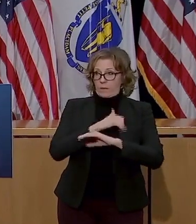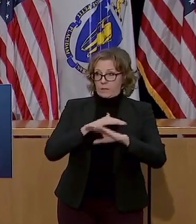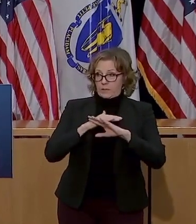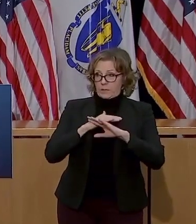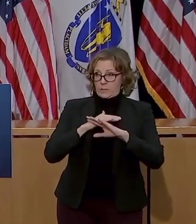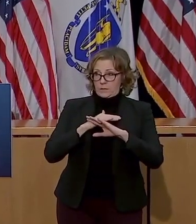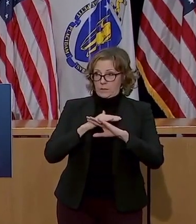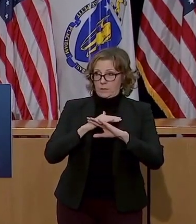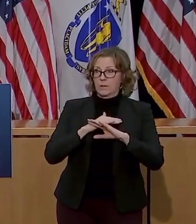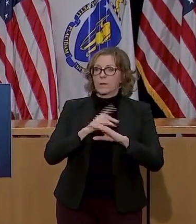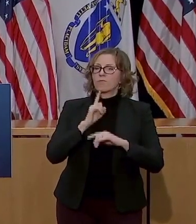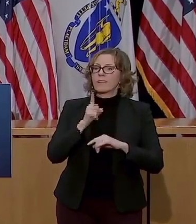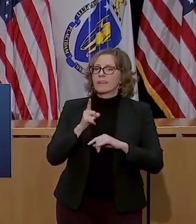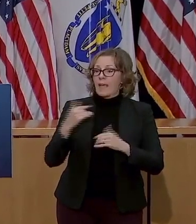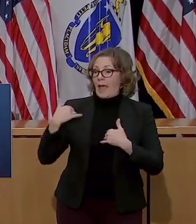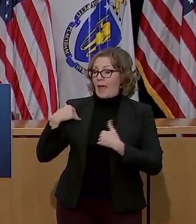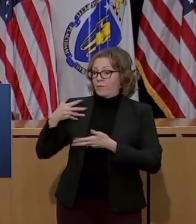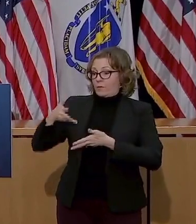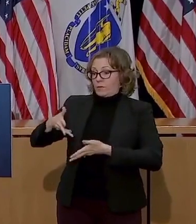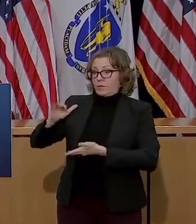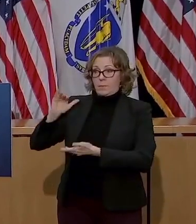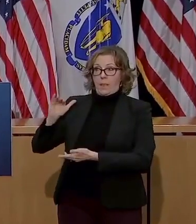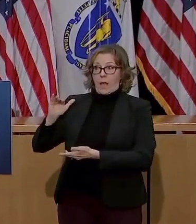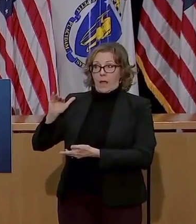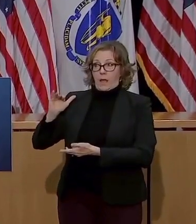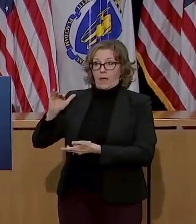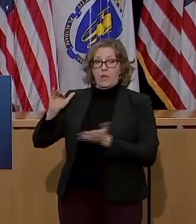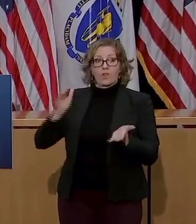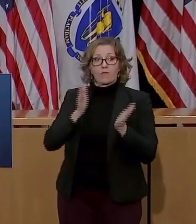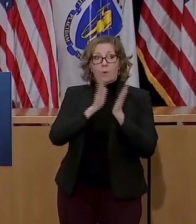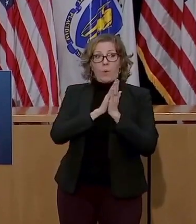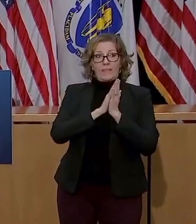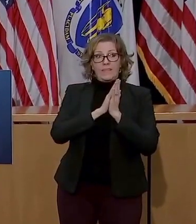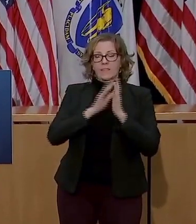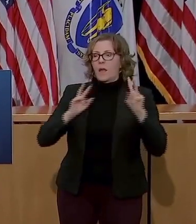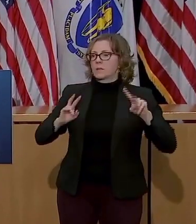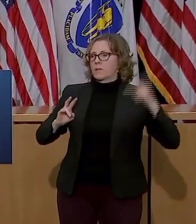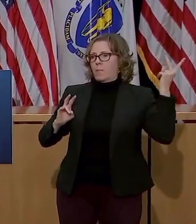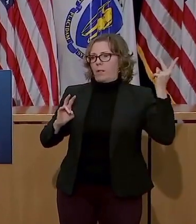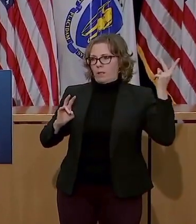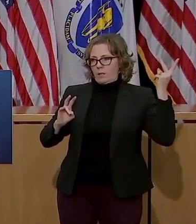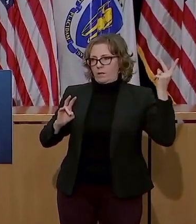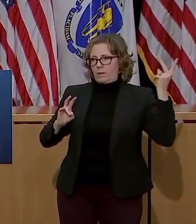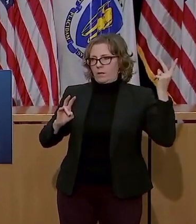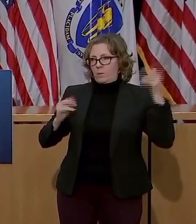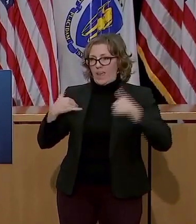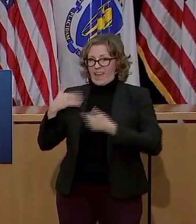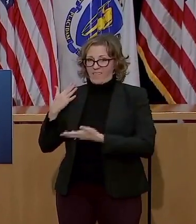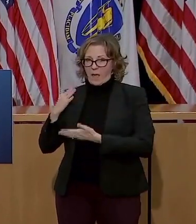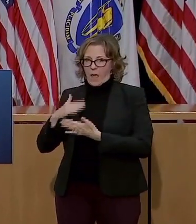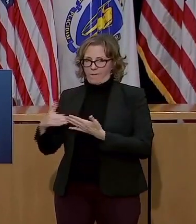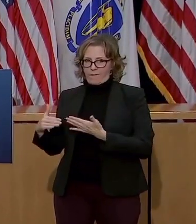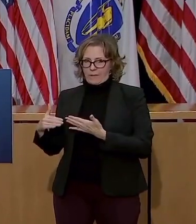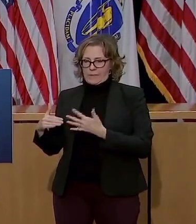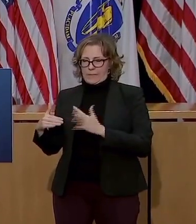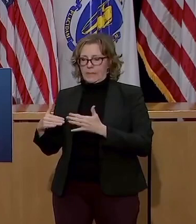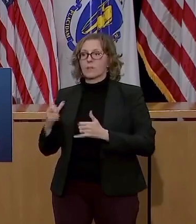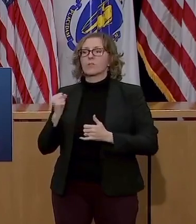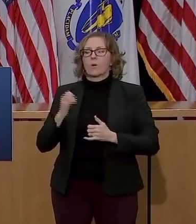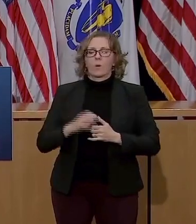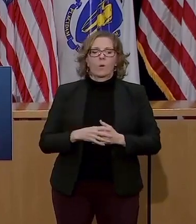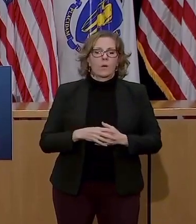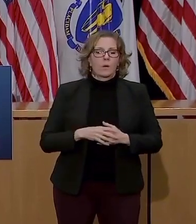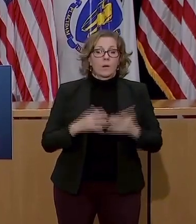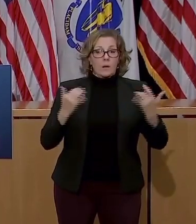supply, one. And secondly, that's everything. That's everything. And what we are doing